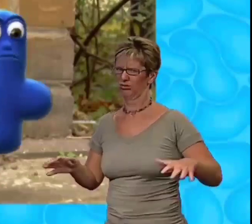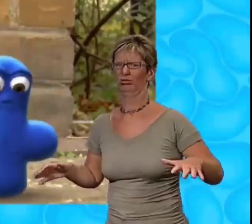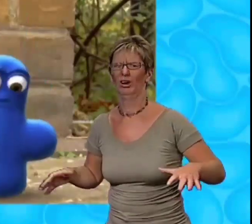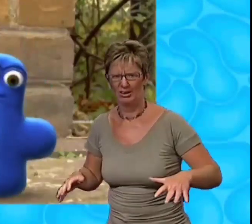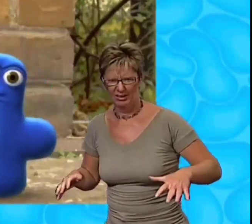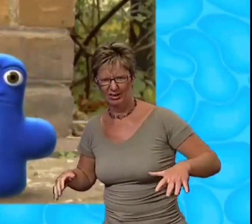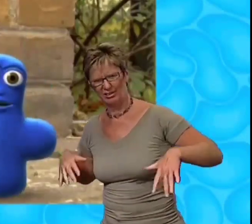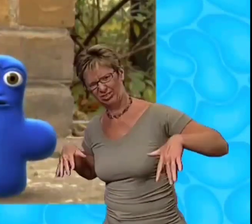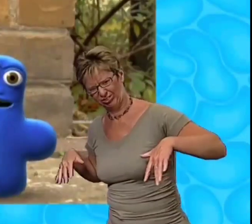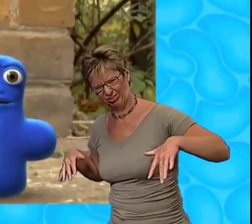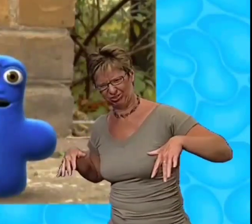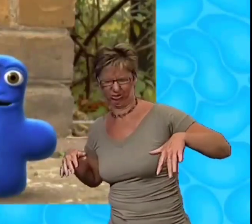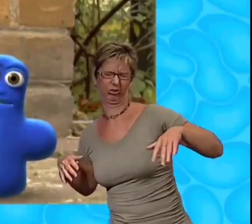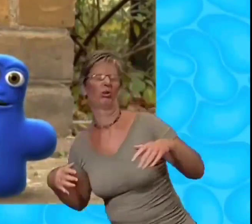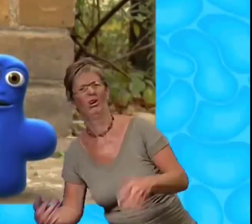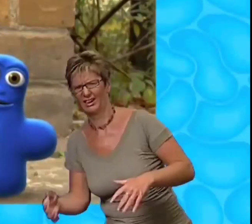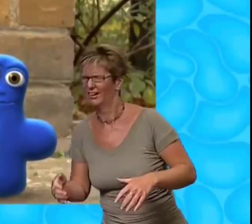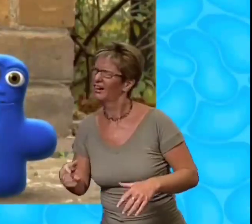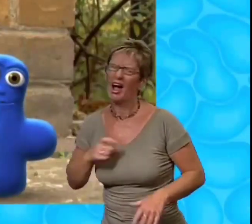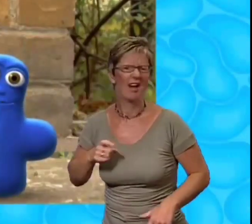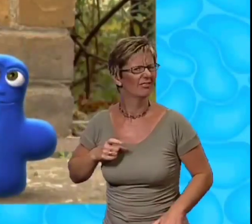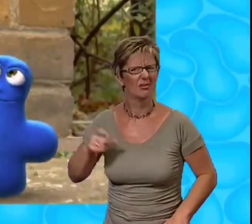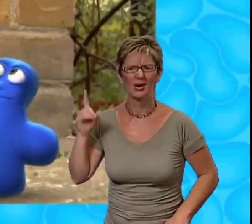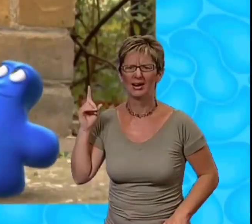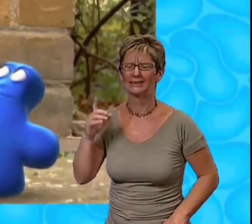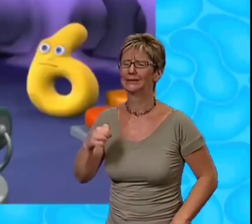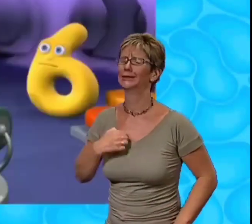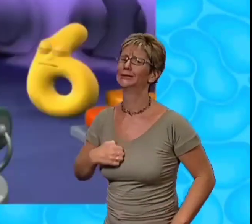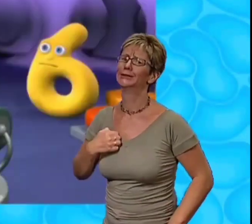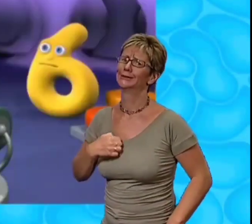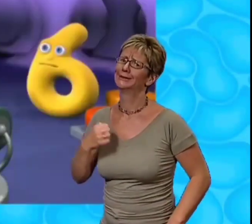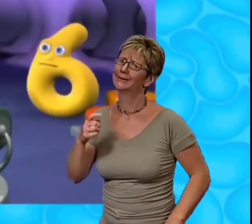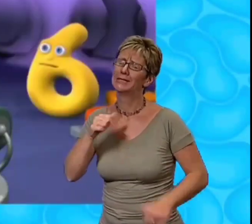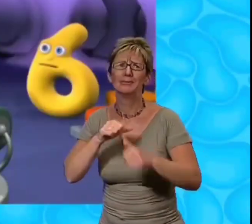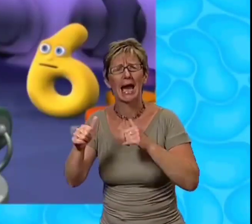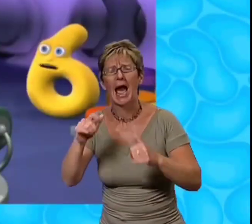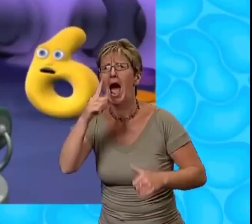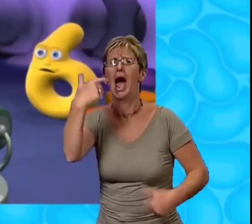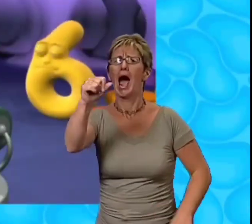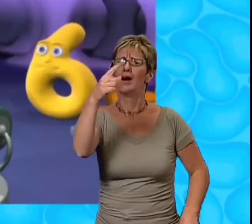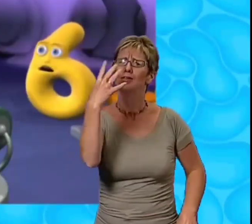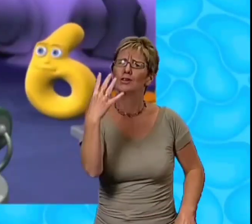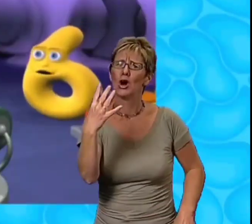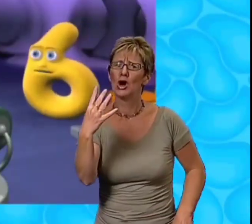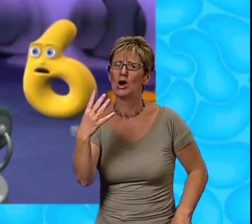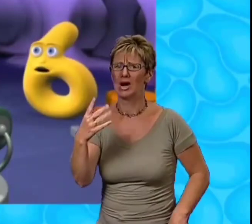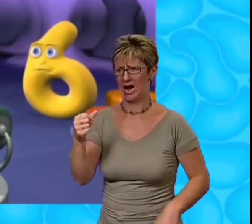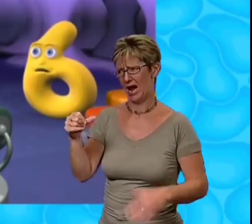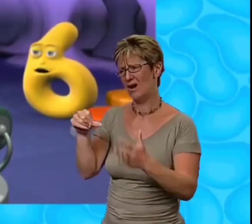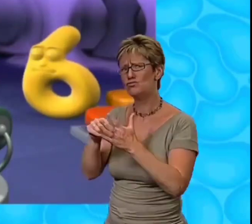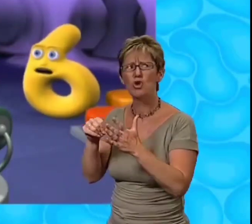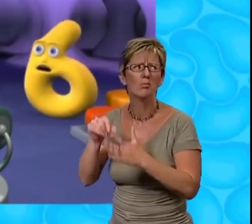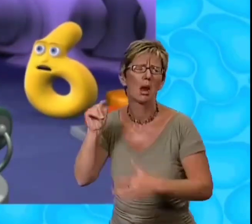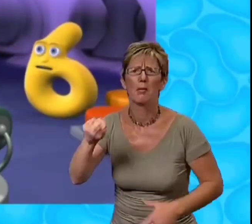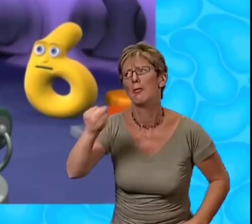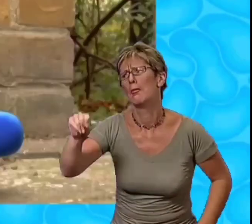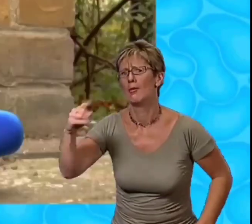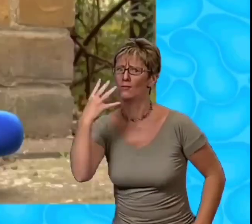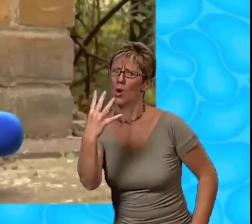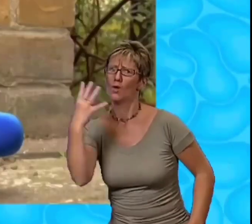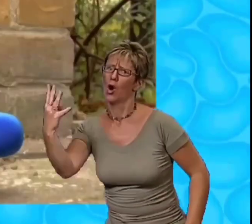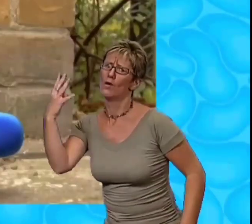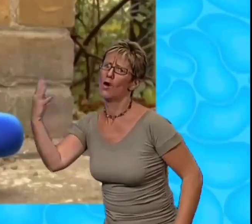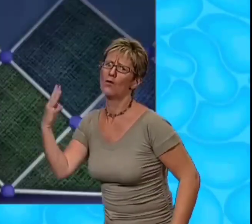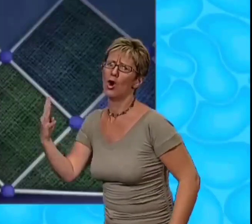Ooh, that was a bit uncomfortable. Sorry, the best one I could find. There are problems with fours all over the place.